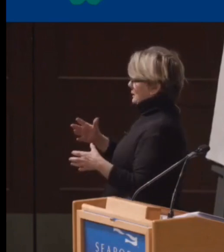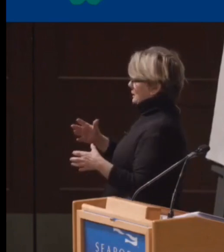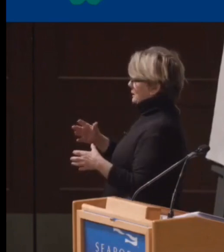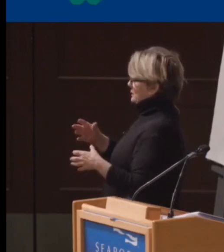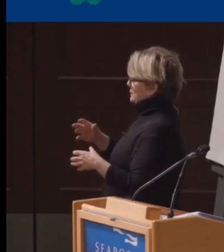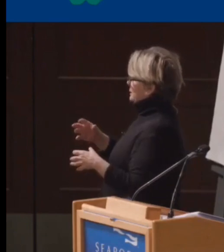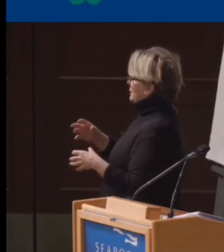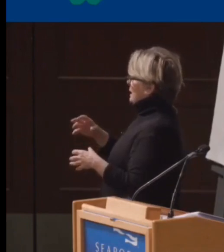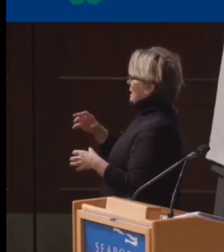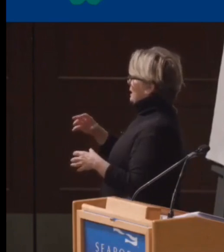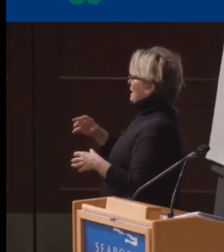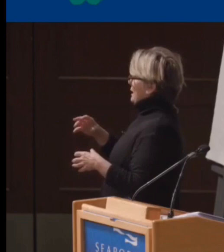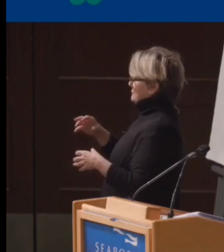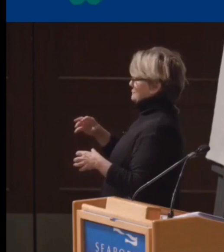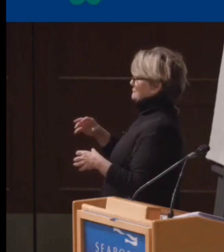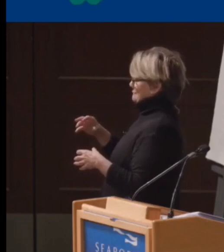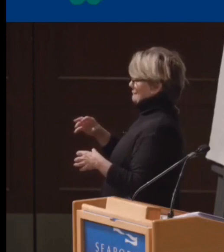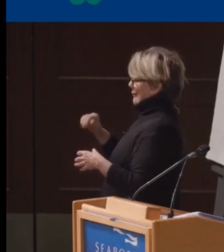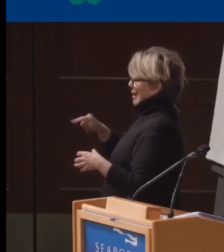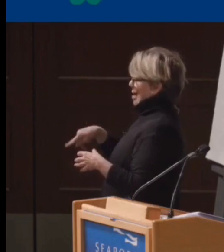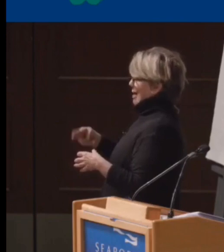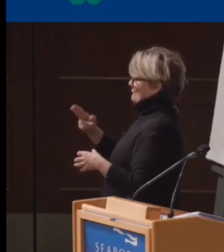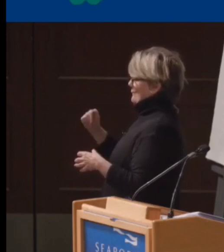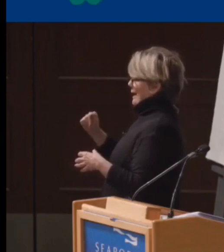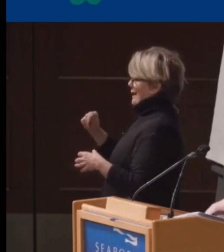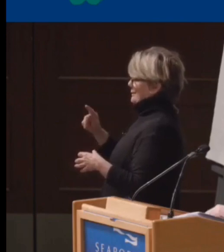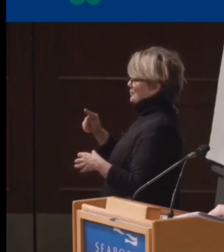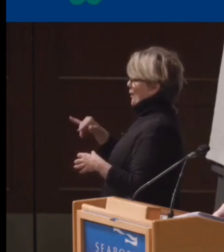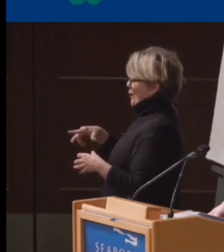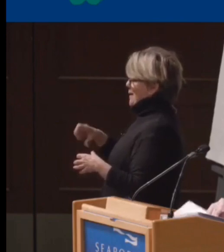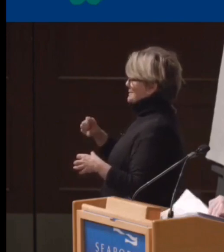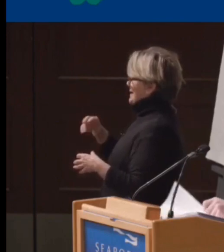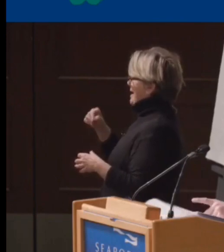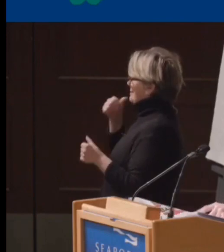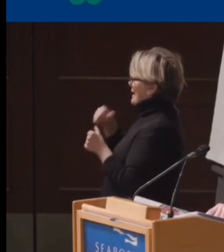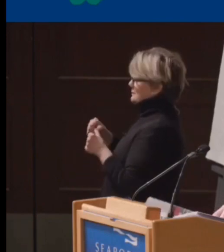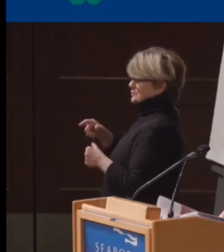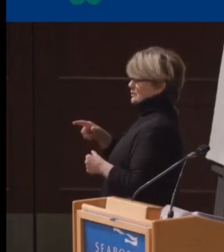letters. She said my focus should be on learning to talk first.